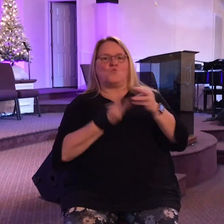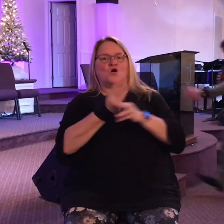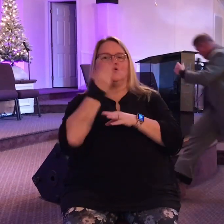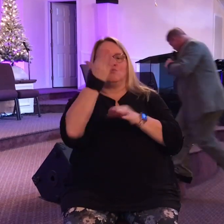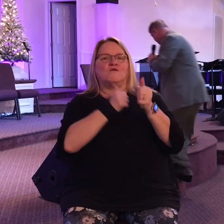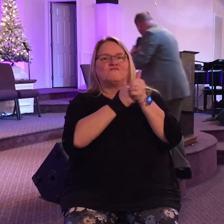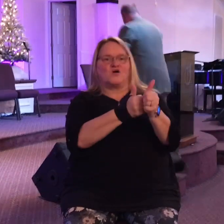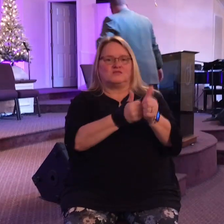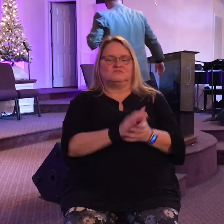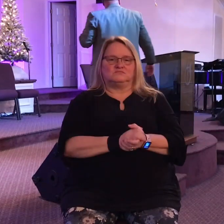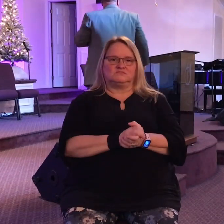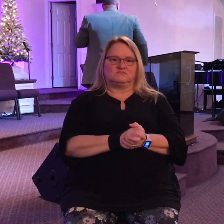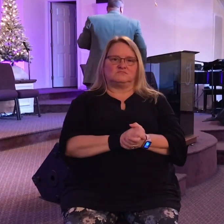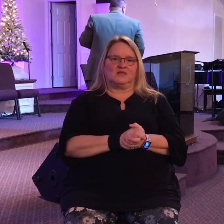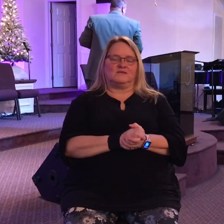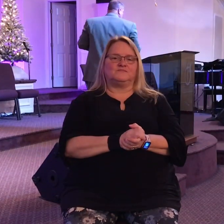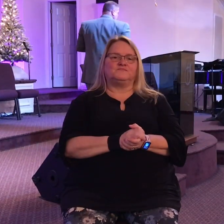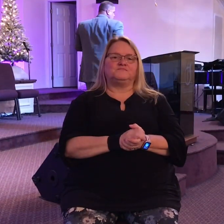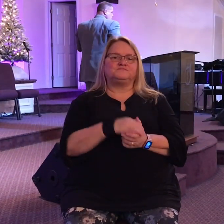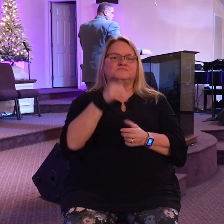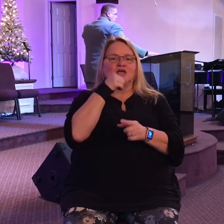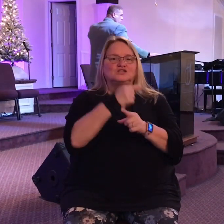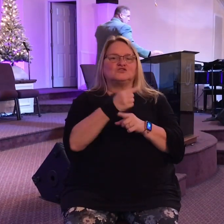because I'm running out of time up here.